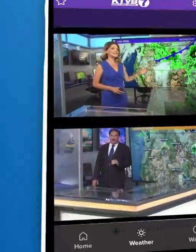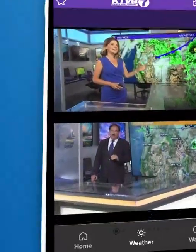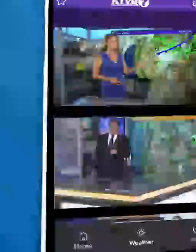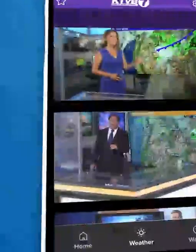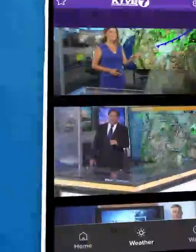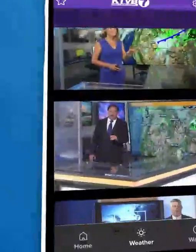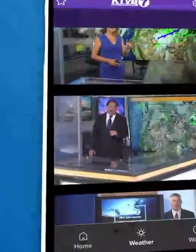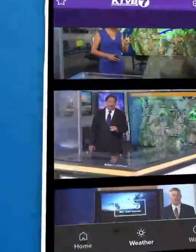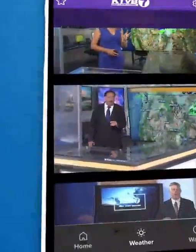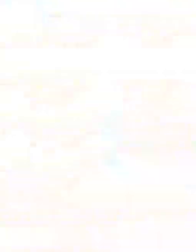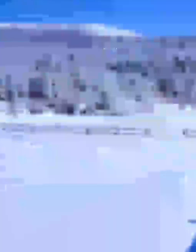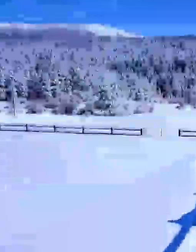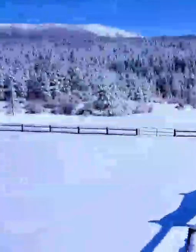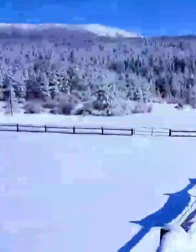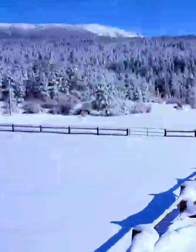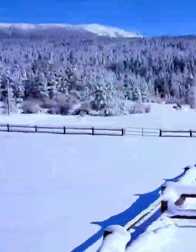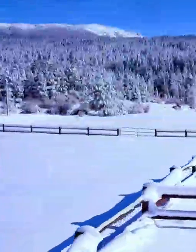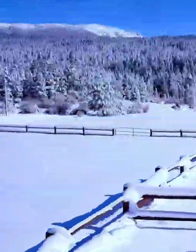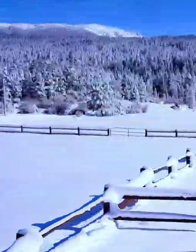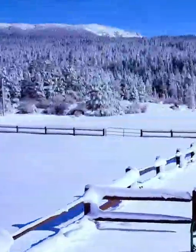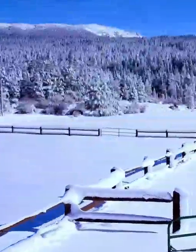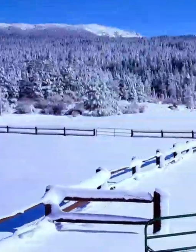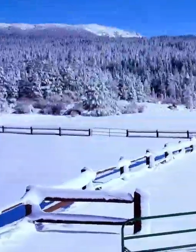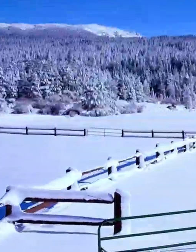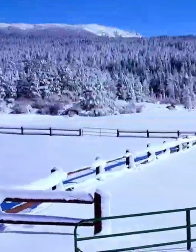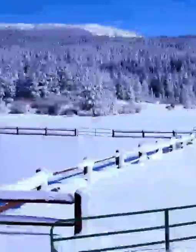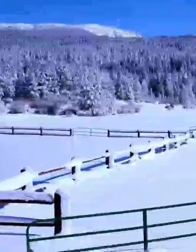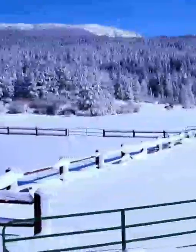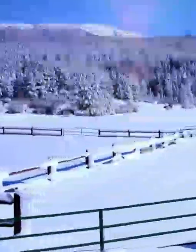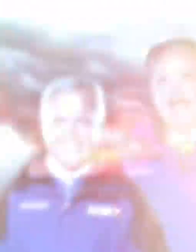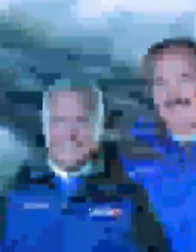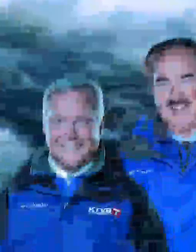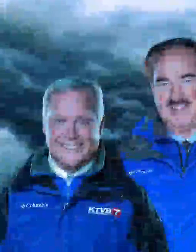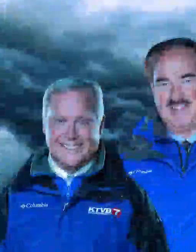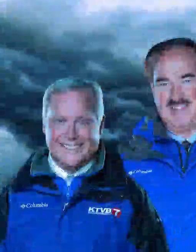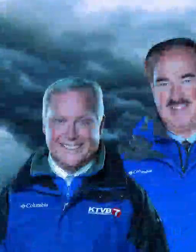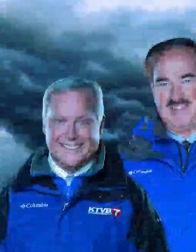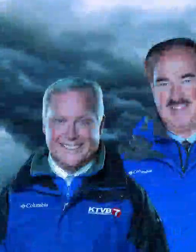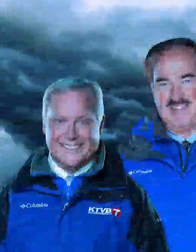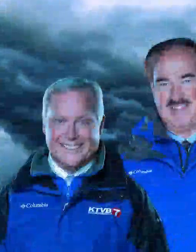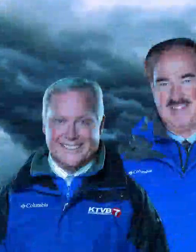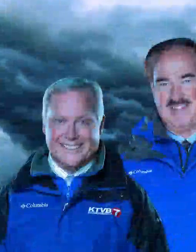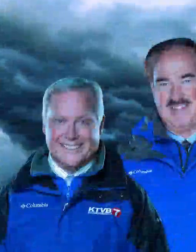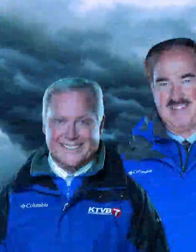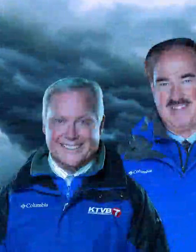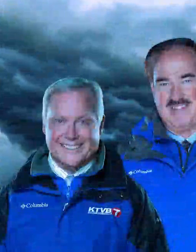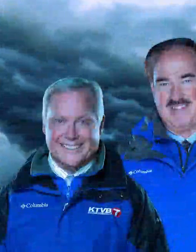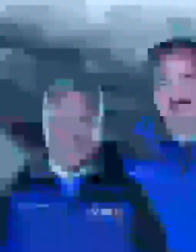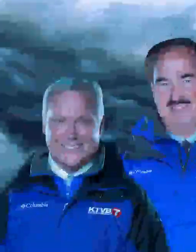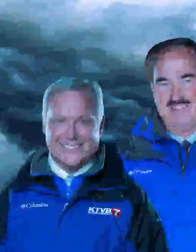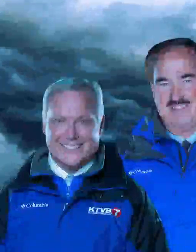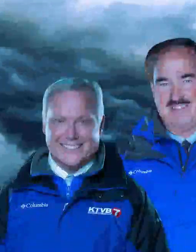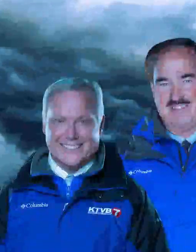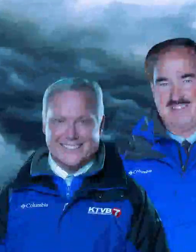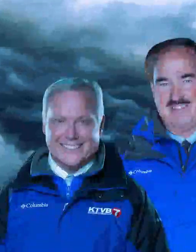can keep our promise to be your first alert. 7 First Alert Weather.